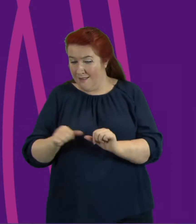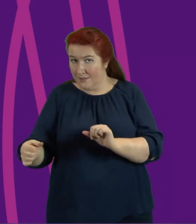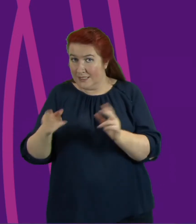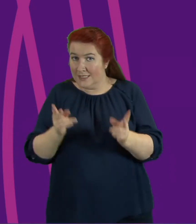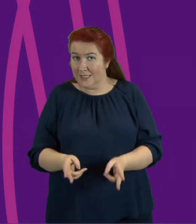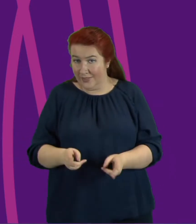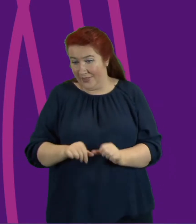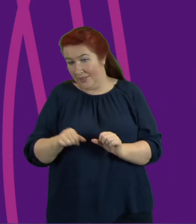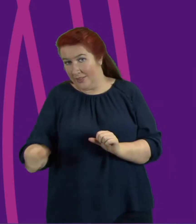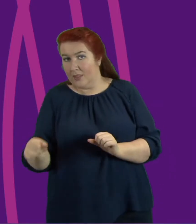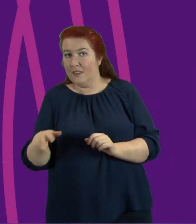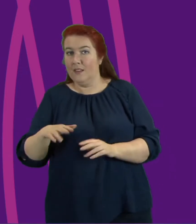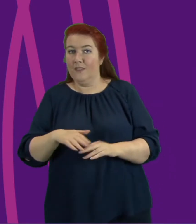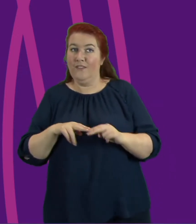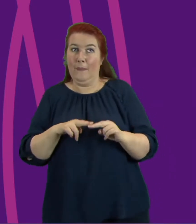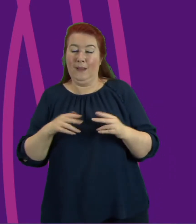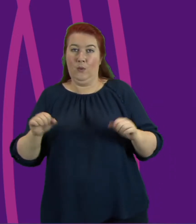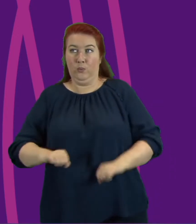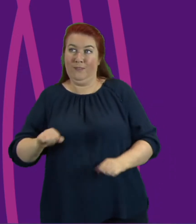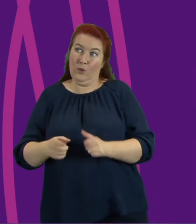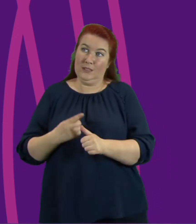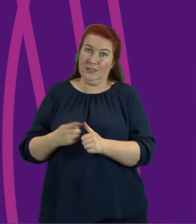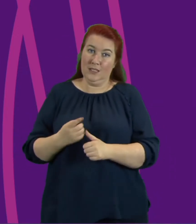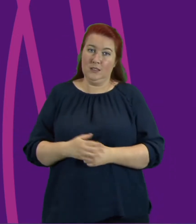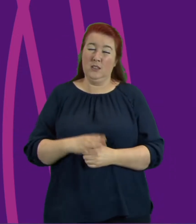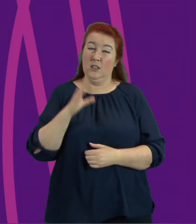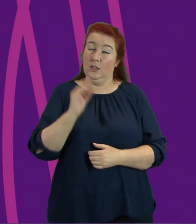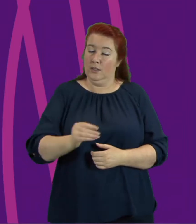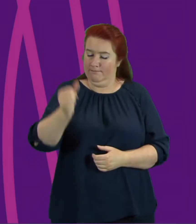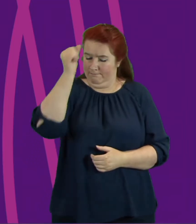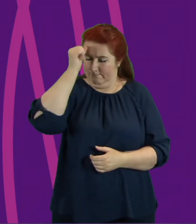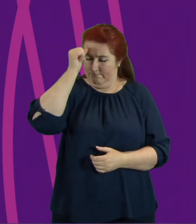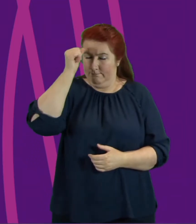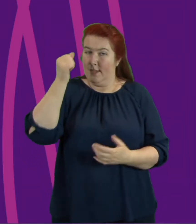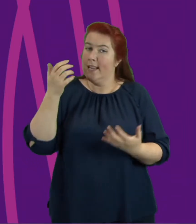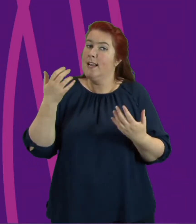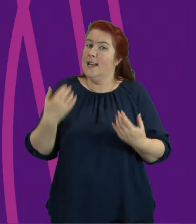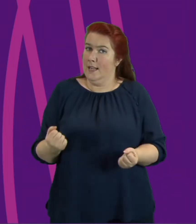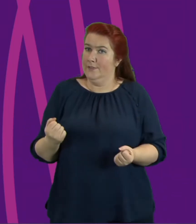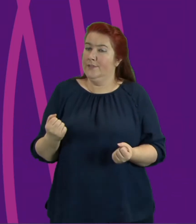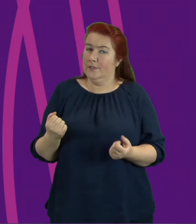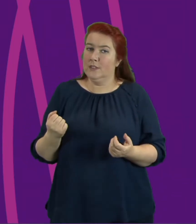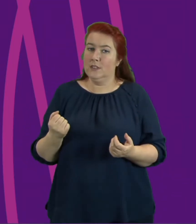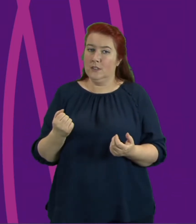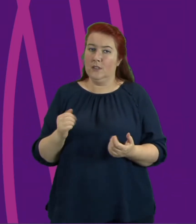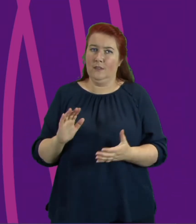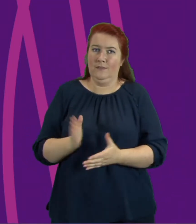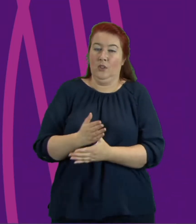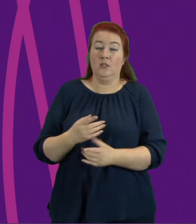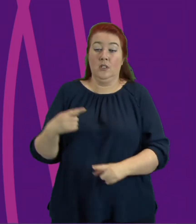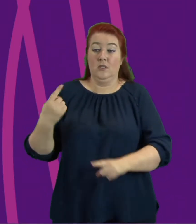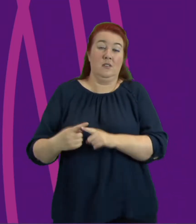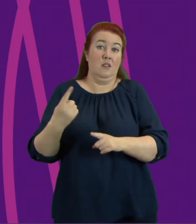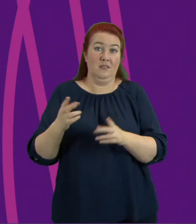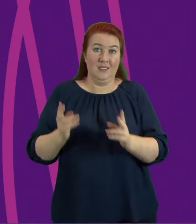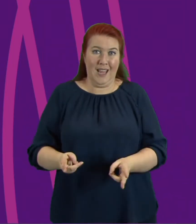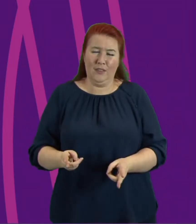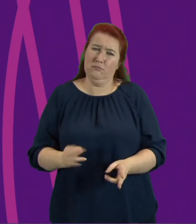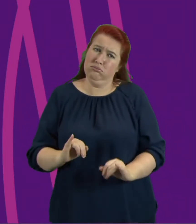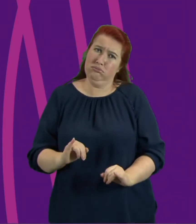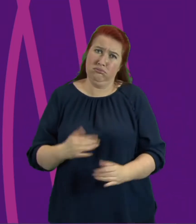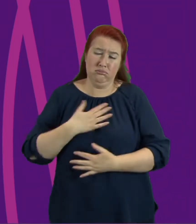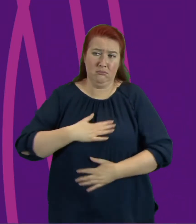as I said in the course of my statement, I'm acutely conscious of the impact of, first of all, a sudden death and then the process